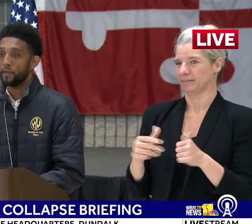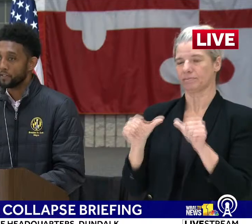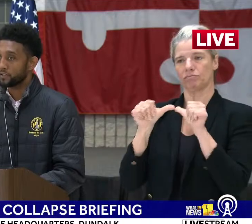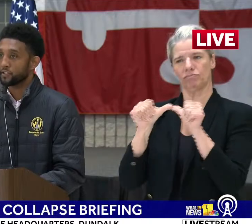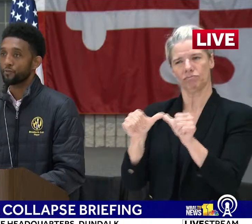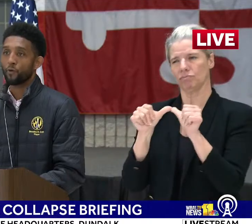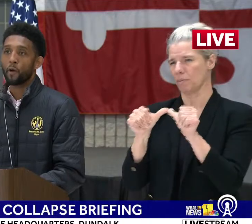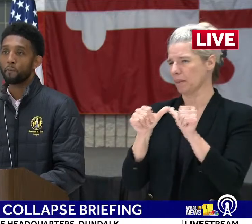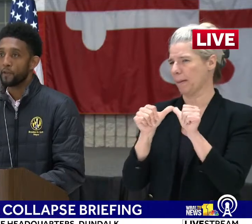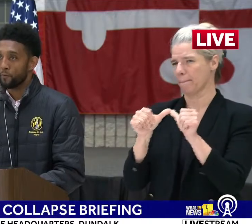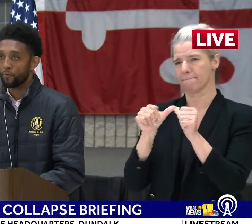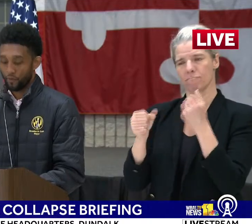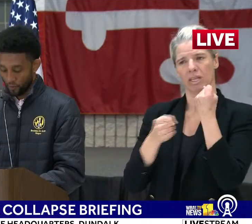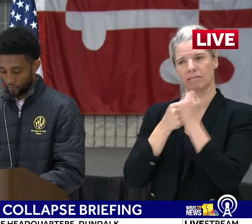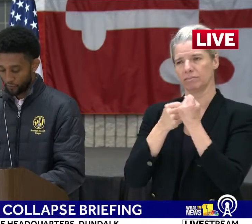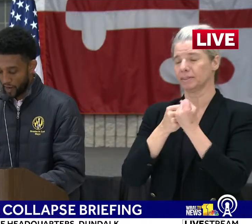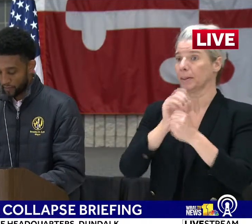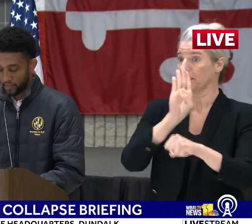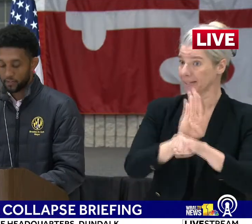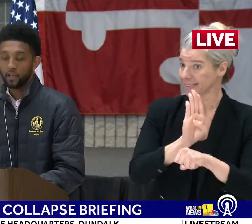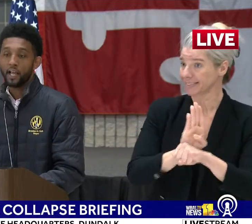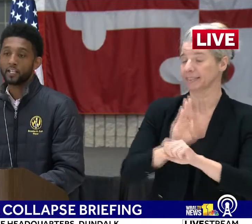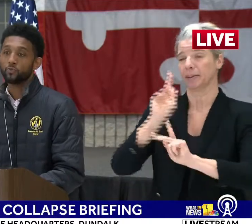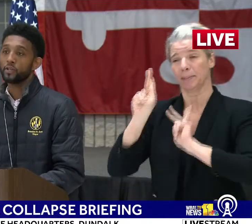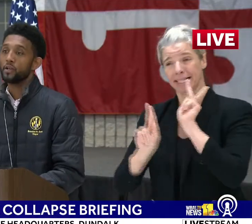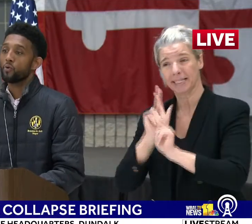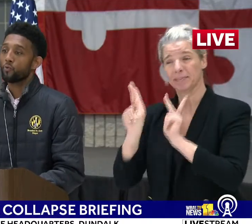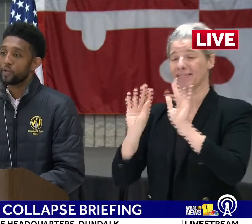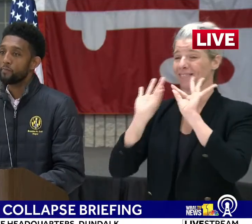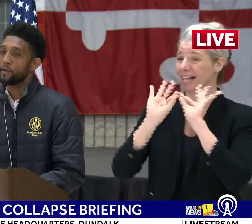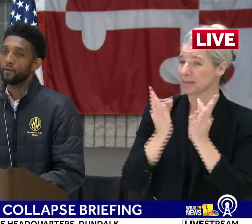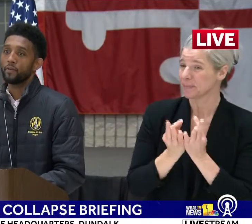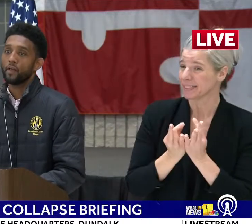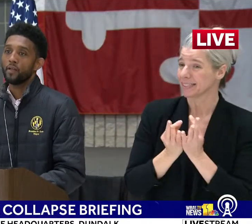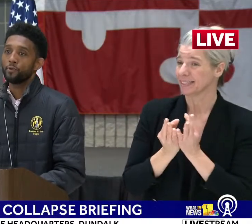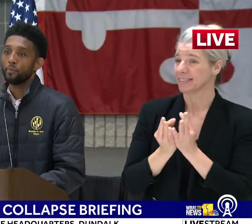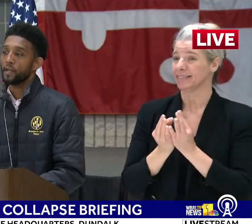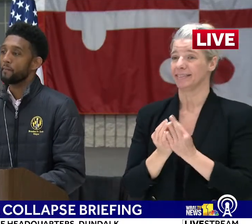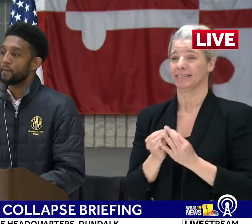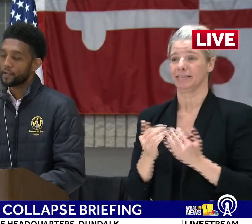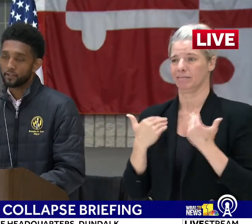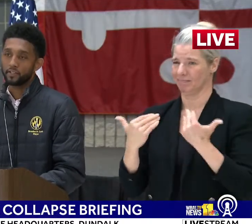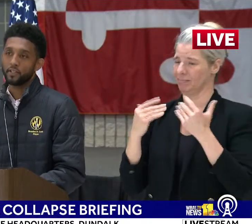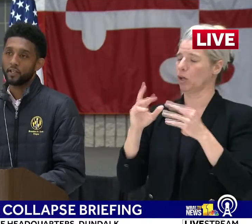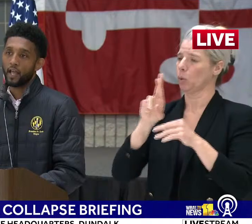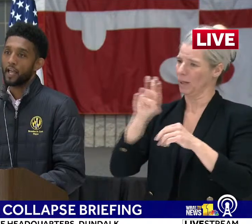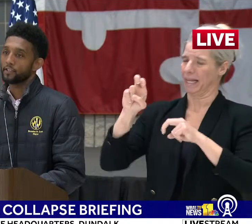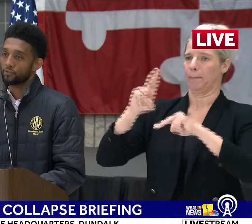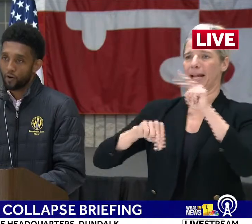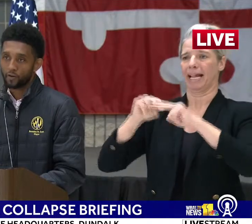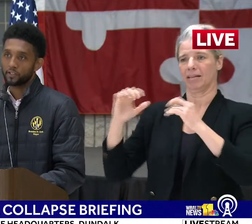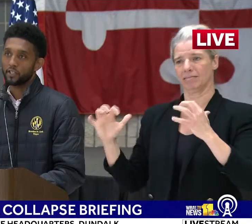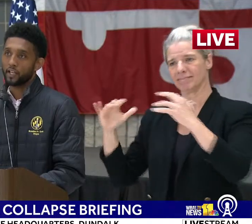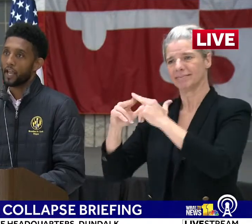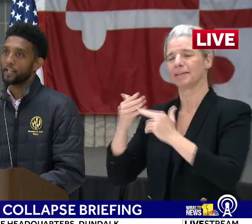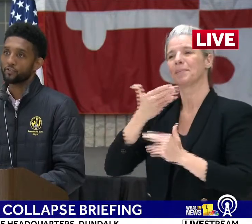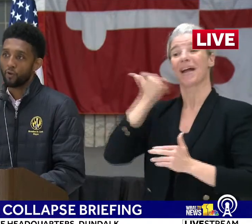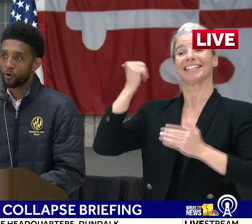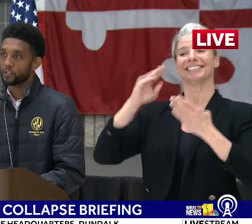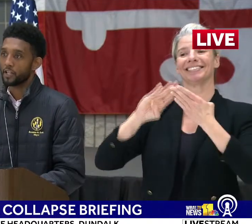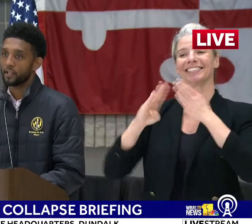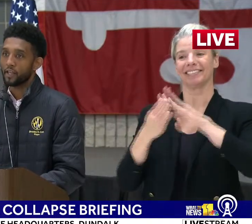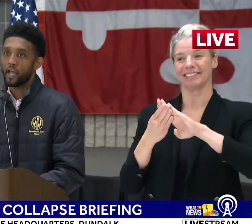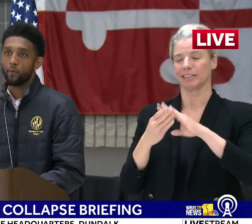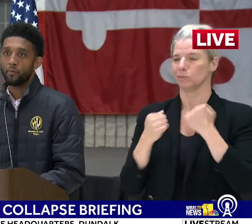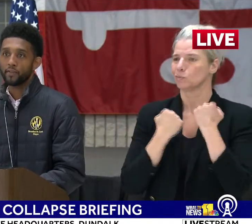there for our businesses, for our people, for those families, as we rebuild to be a better city,